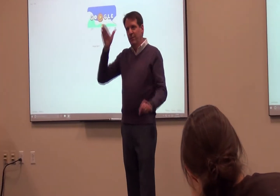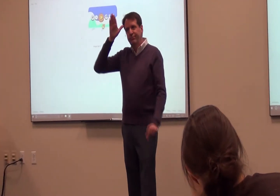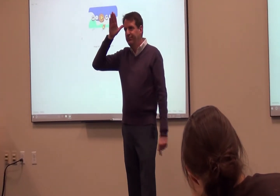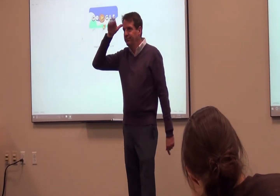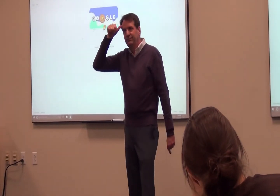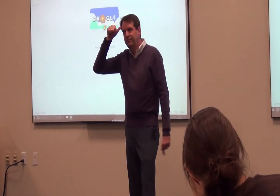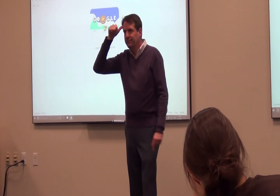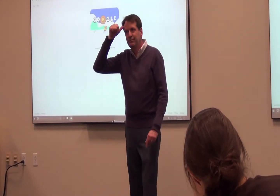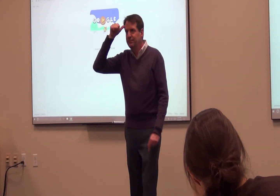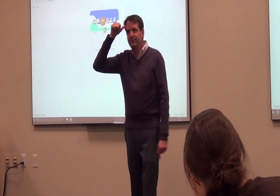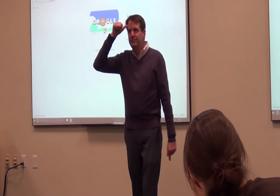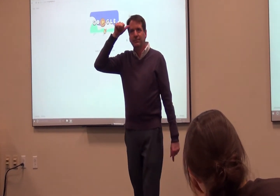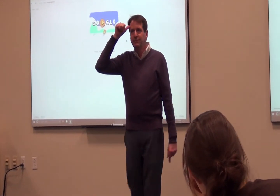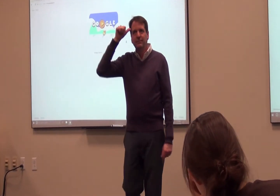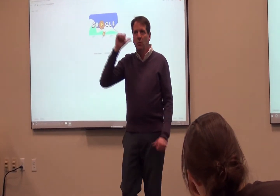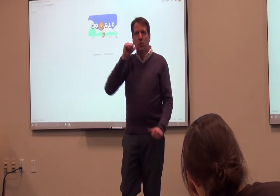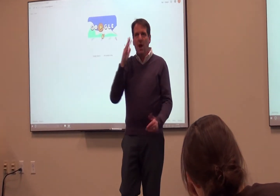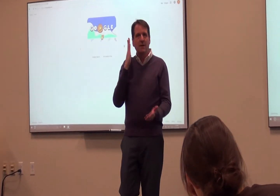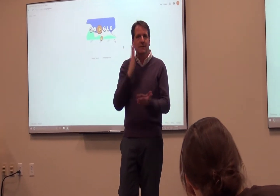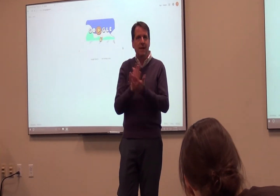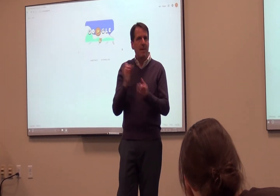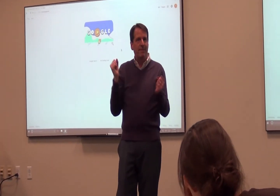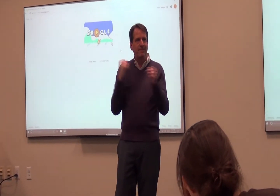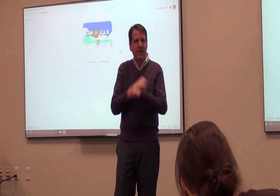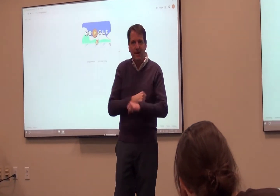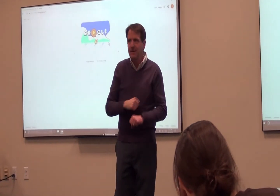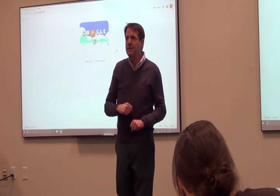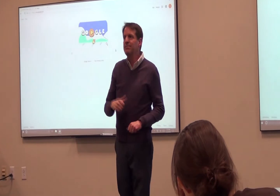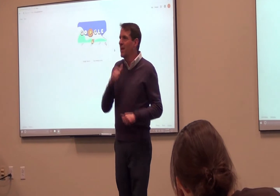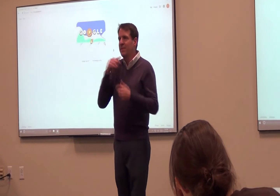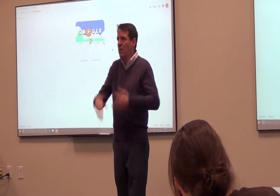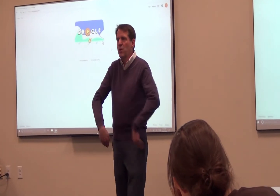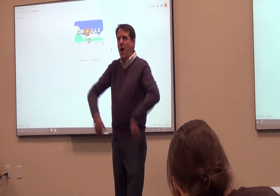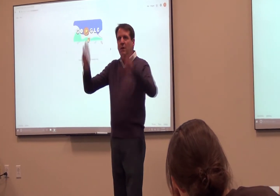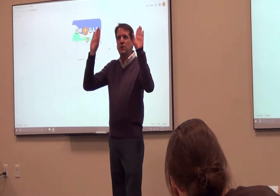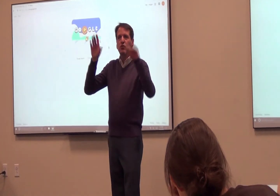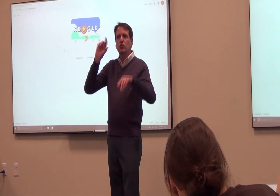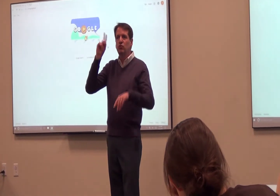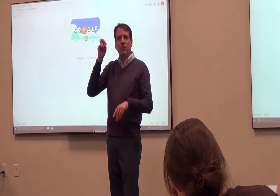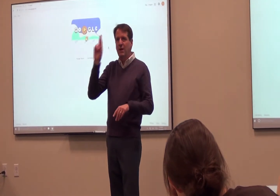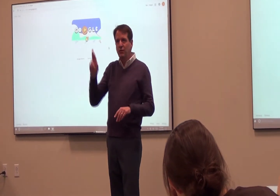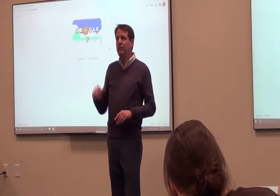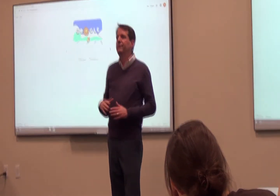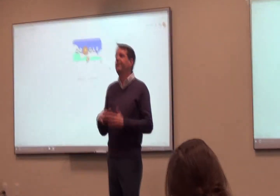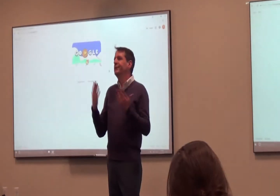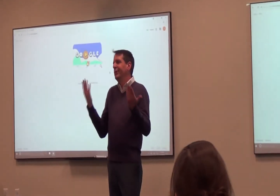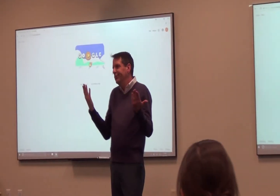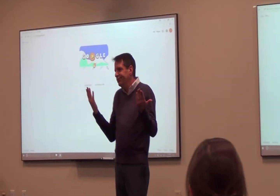But the Japanese were very stubborn and they would not give up. They wanted to keep fighting.